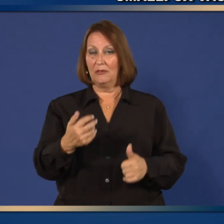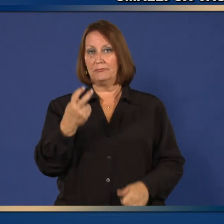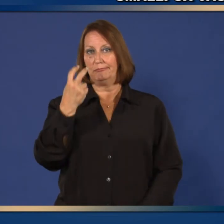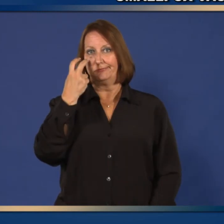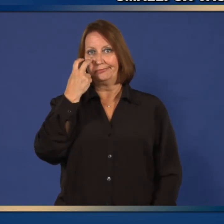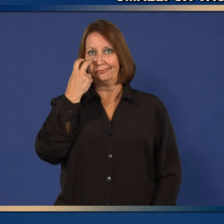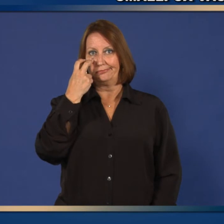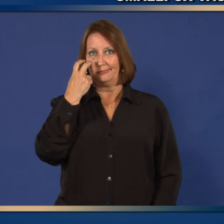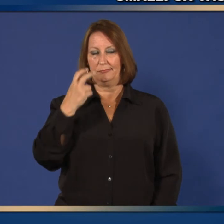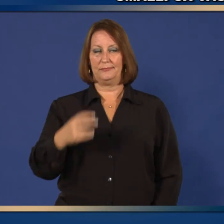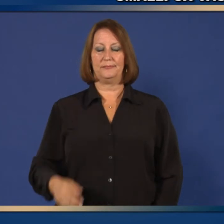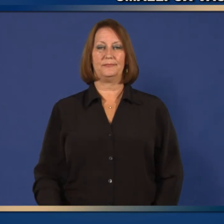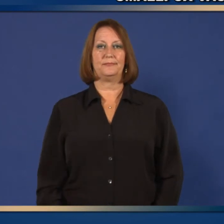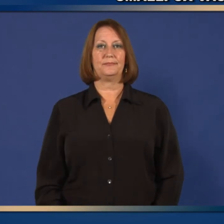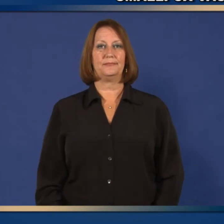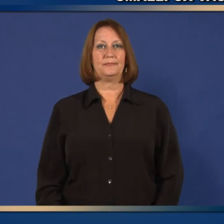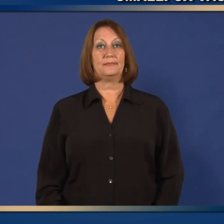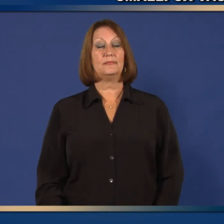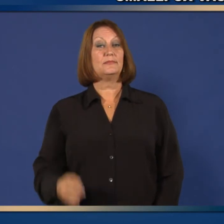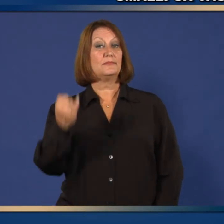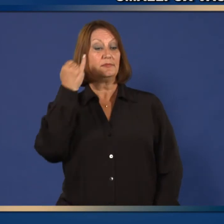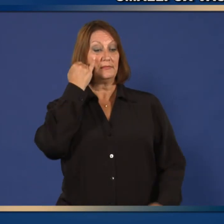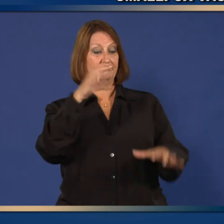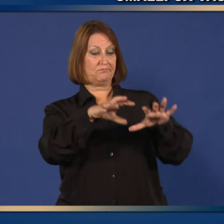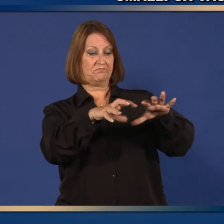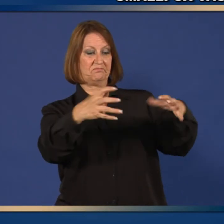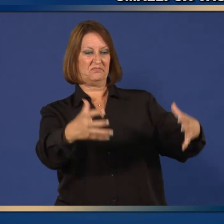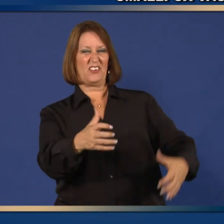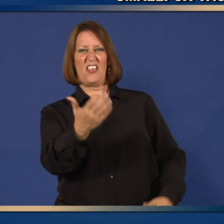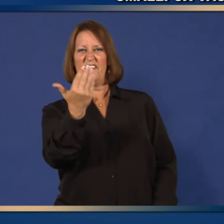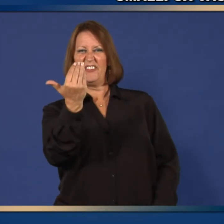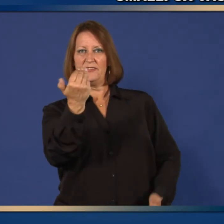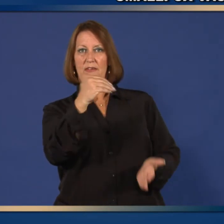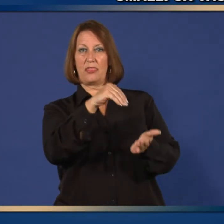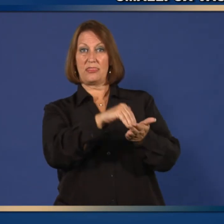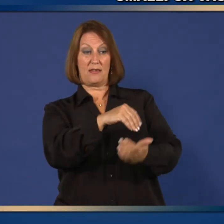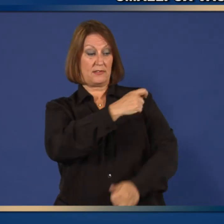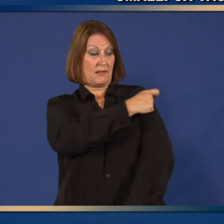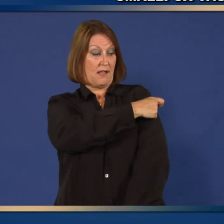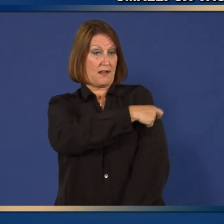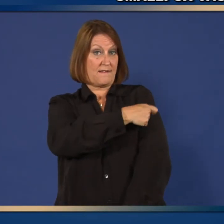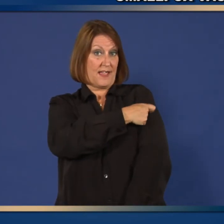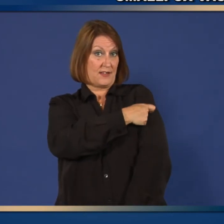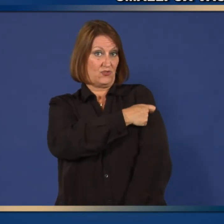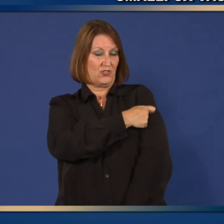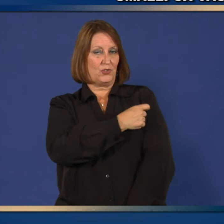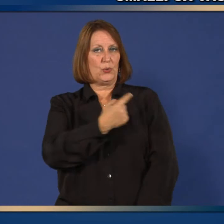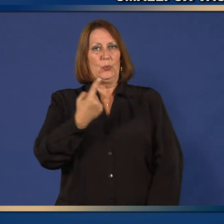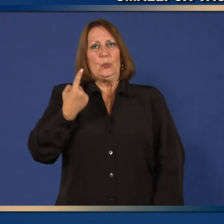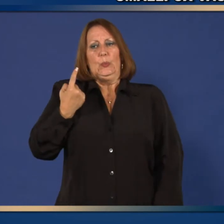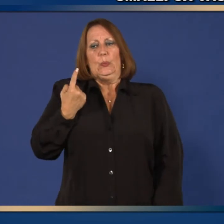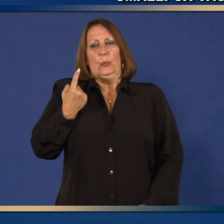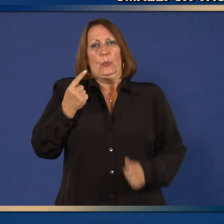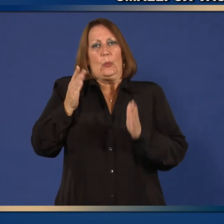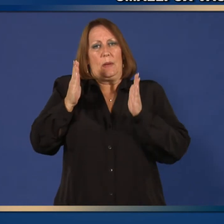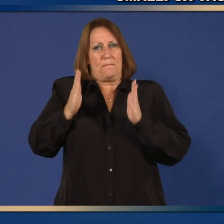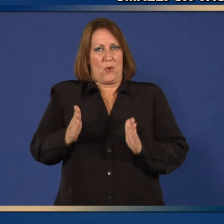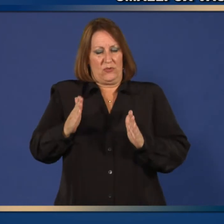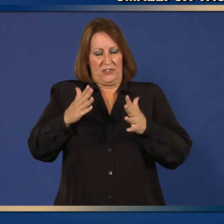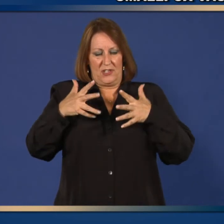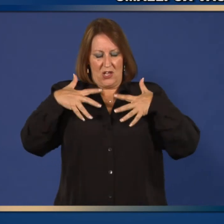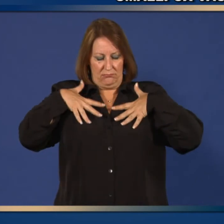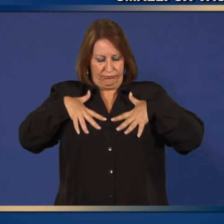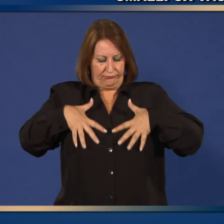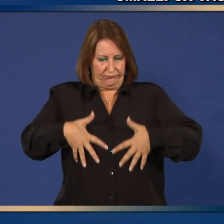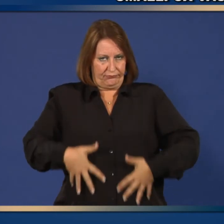Rash on the entire body, which usually goes away without problems. About 1